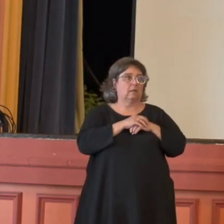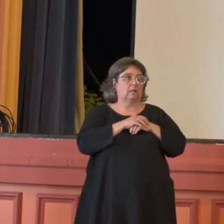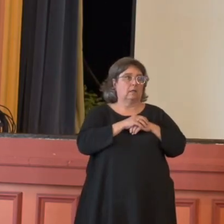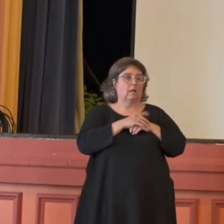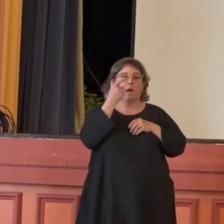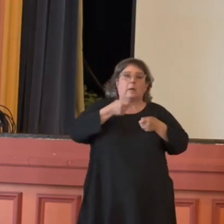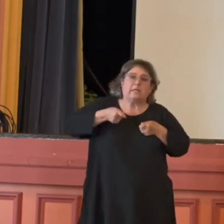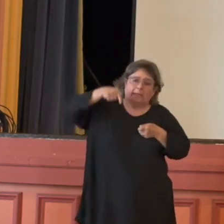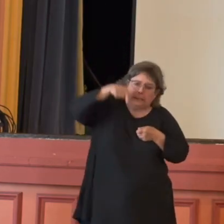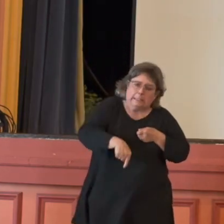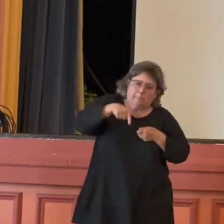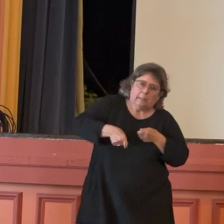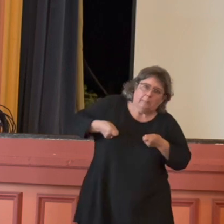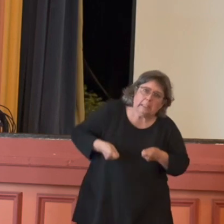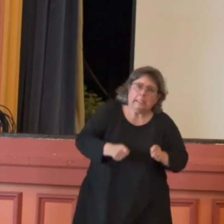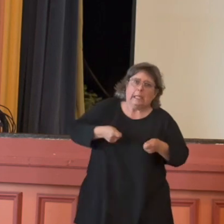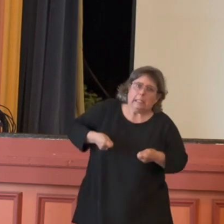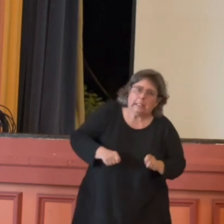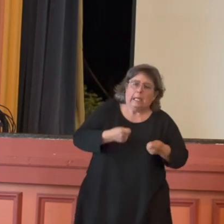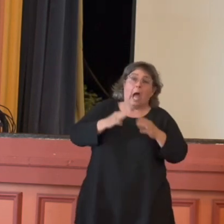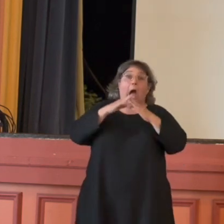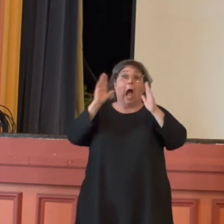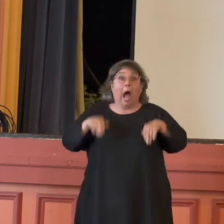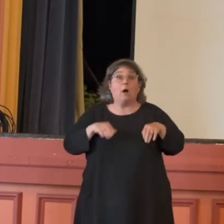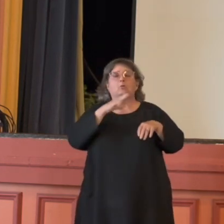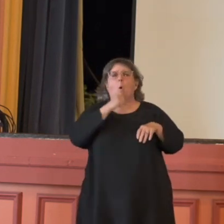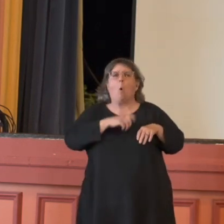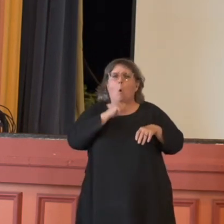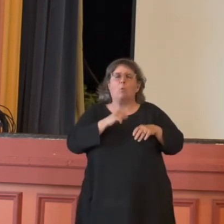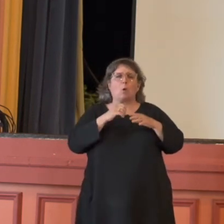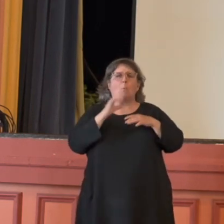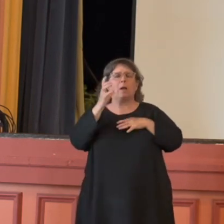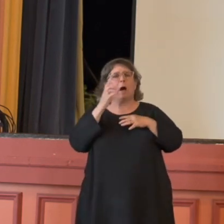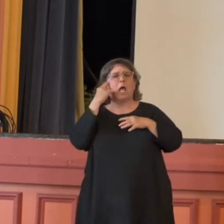I'm still concerned because these houses are older, damage